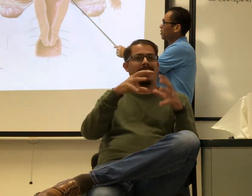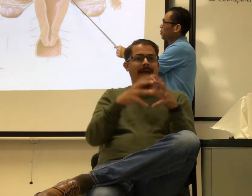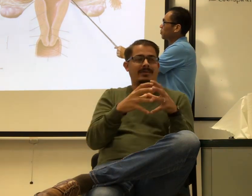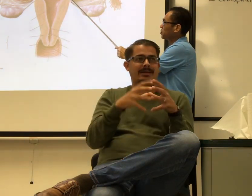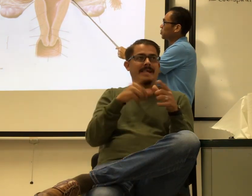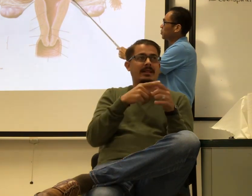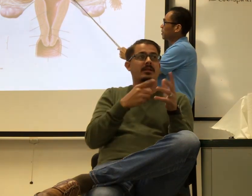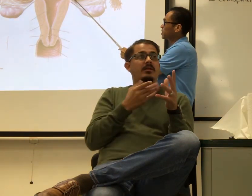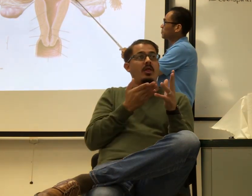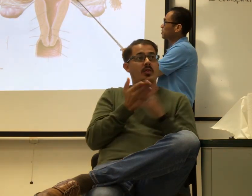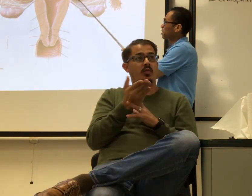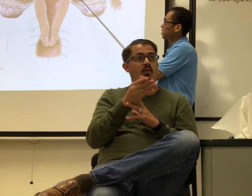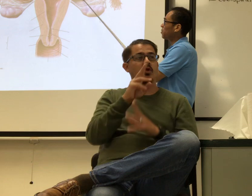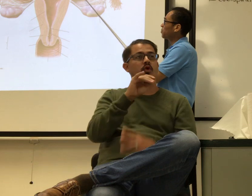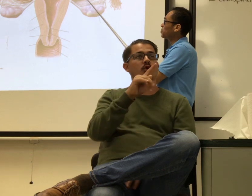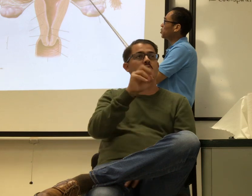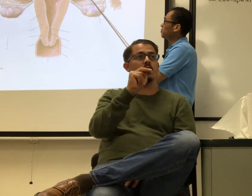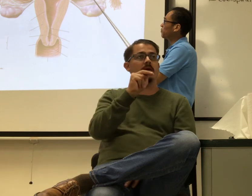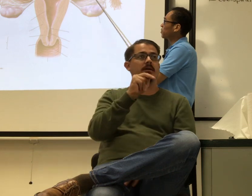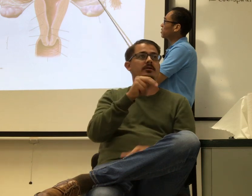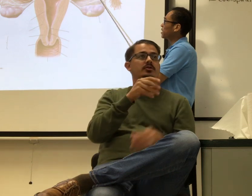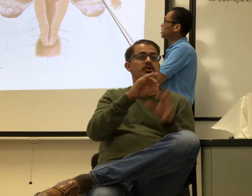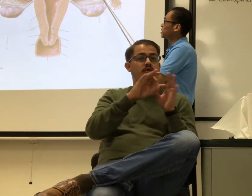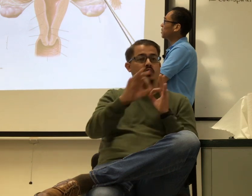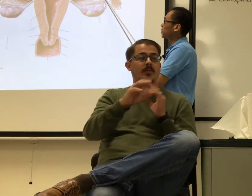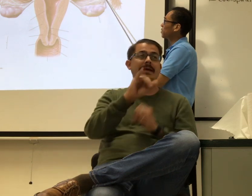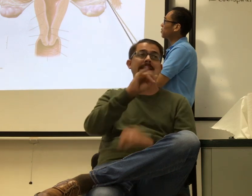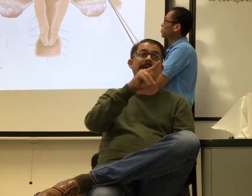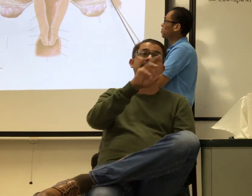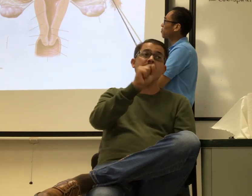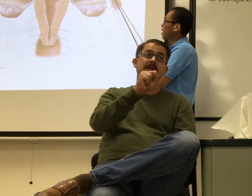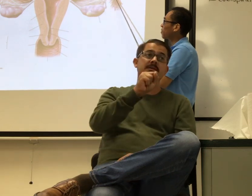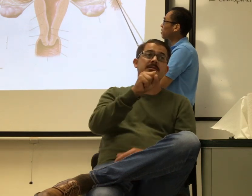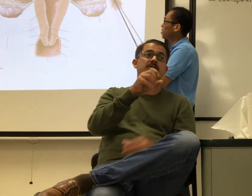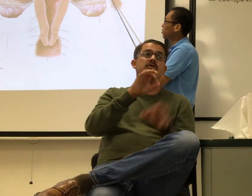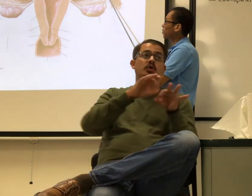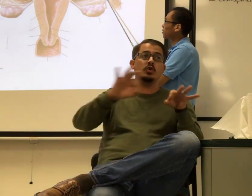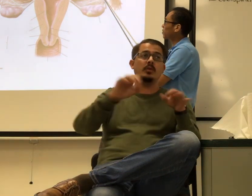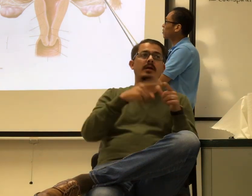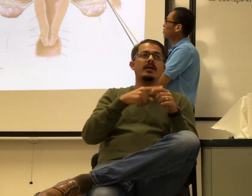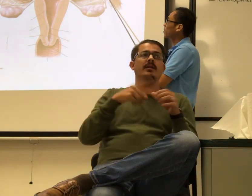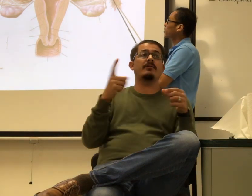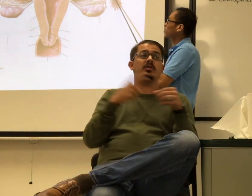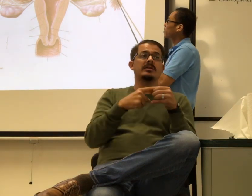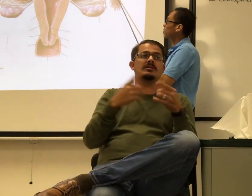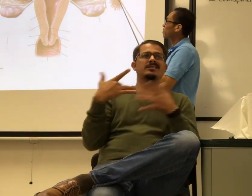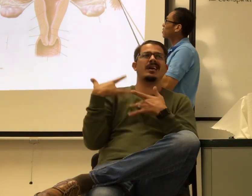uterine part of the uterine tube, isthmus of the uterine tube, and fertilization typically occurs around here,